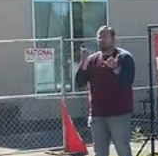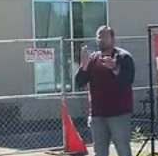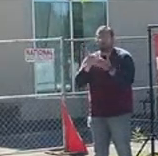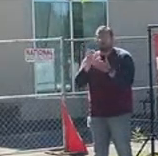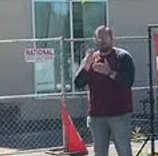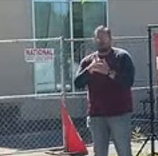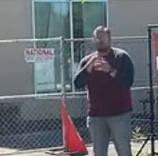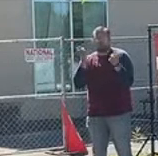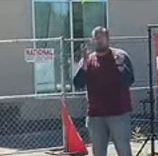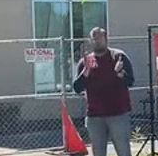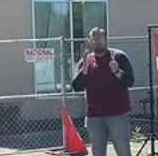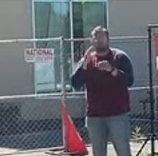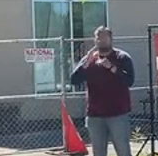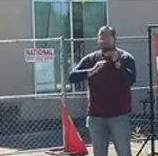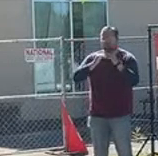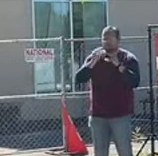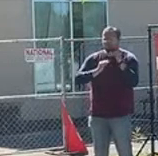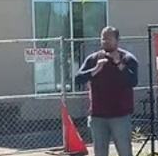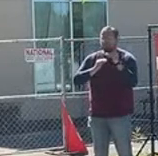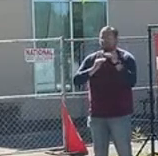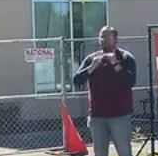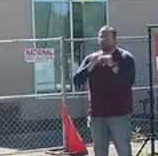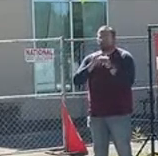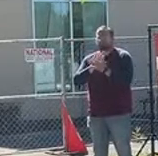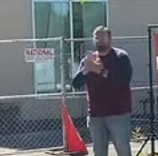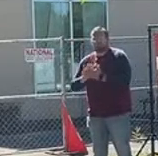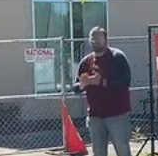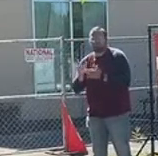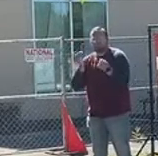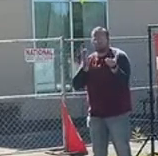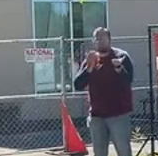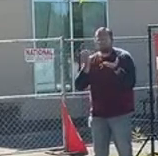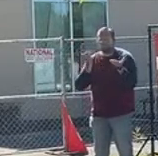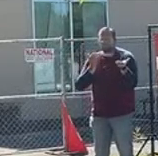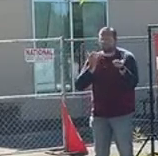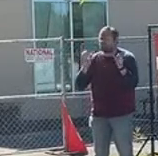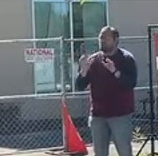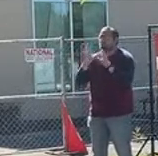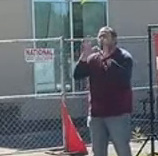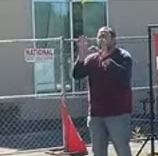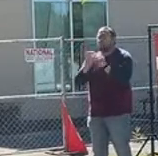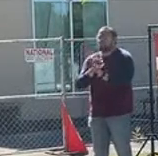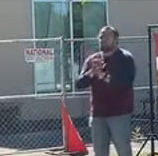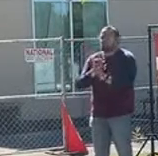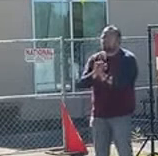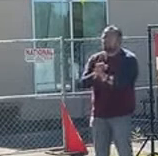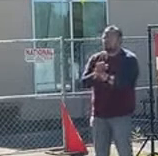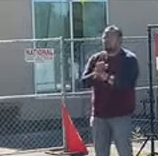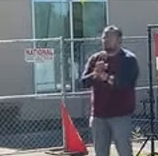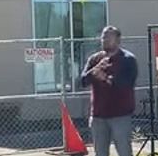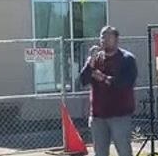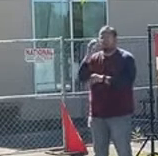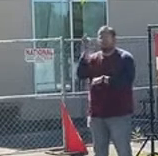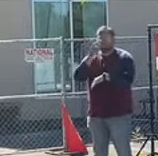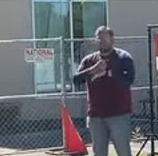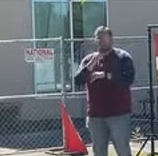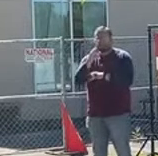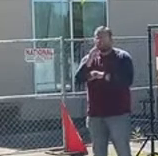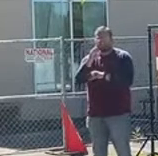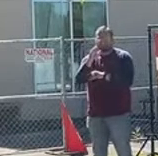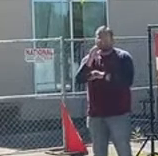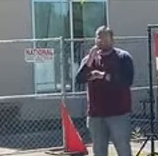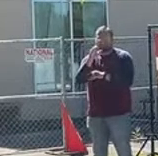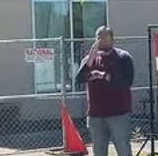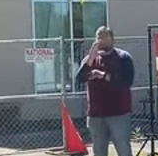Director of Construction and Maintenance Services. They're doing incredible work, along with Day CPM, who's our